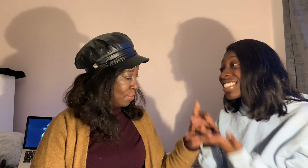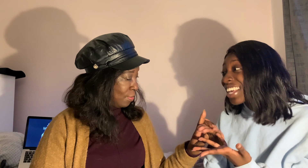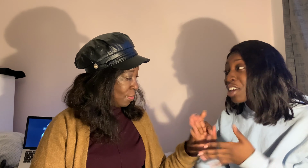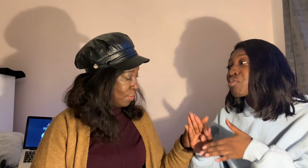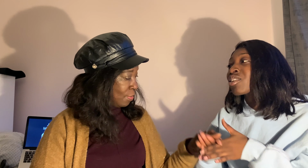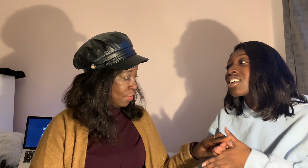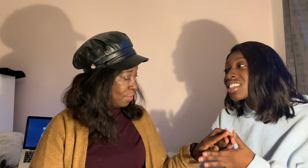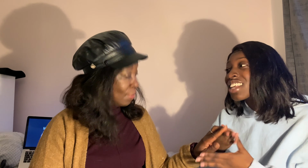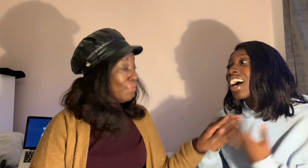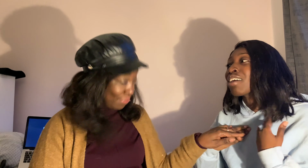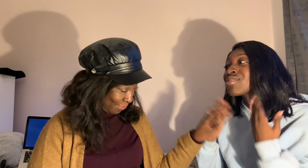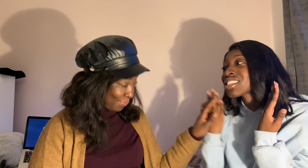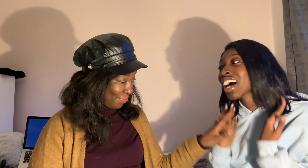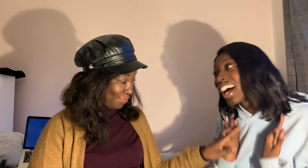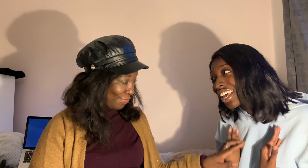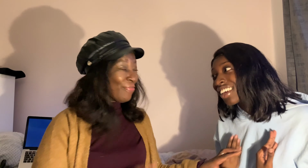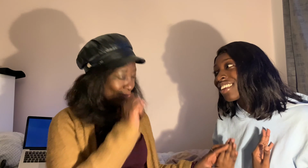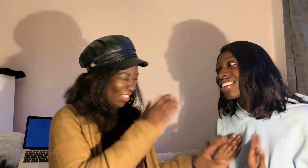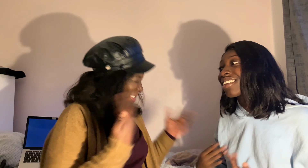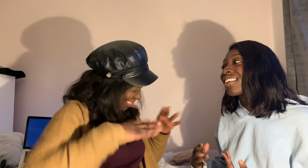today because I'm tired.